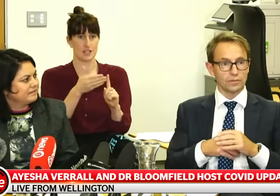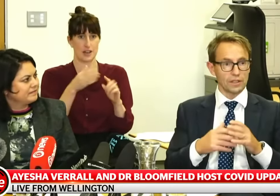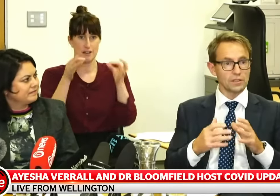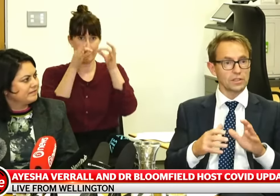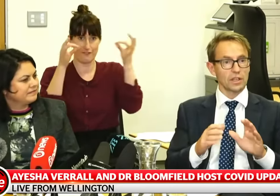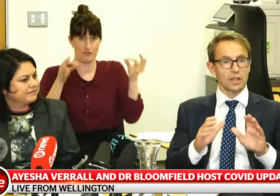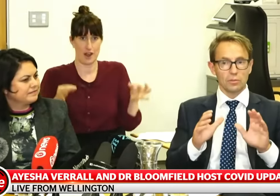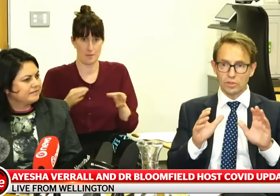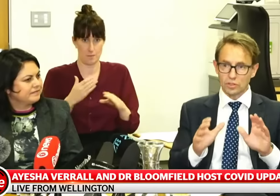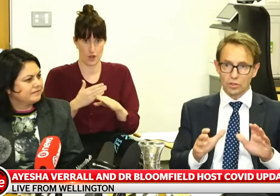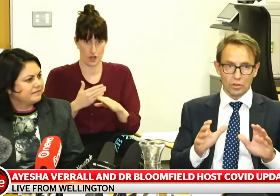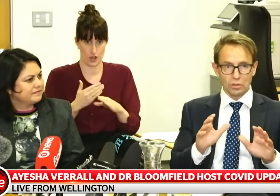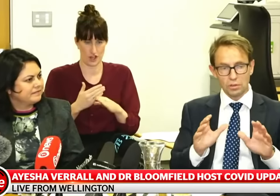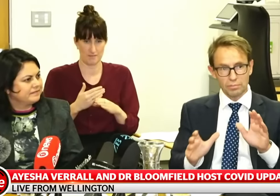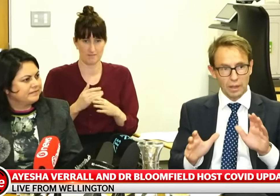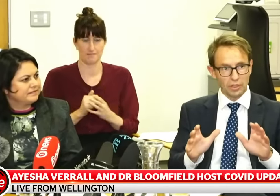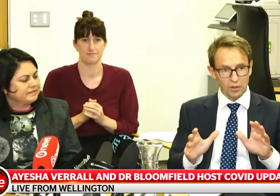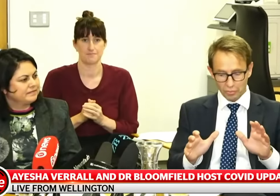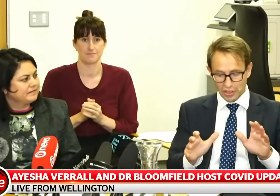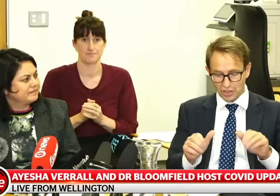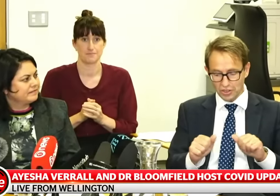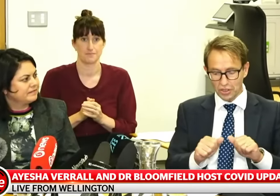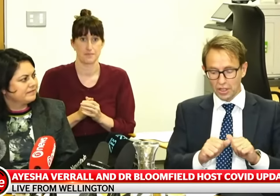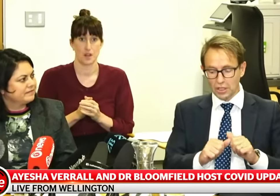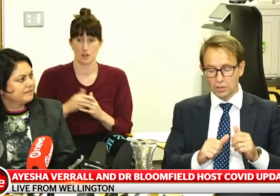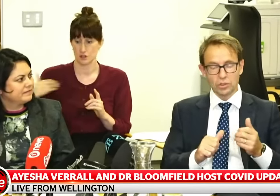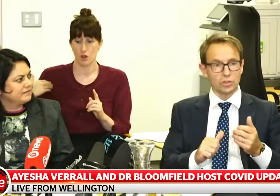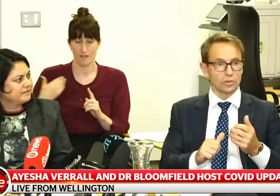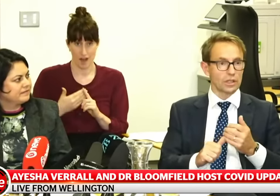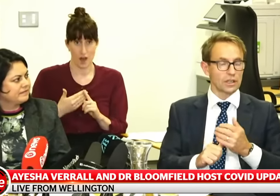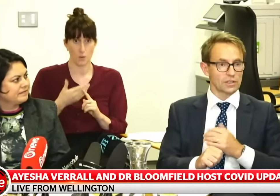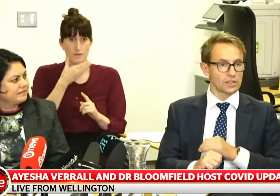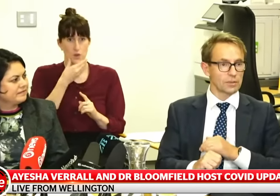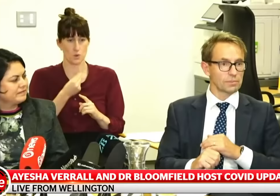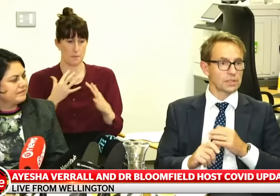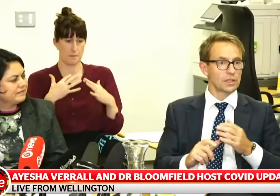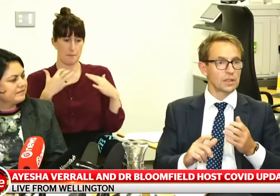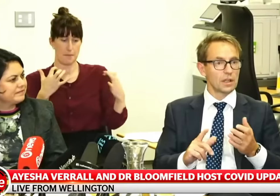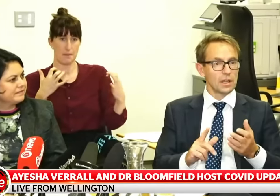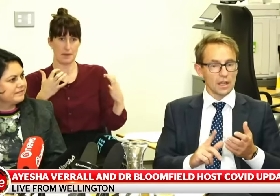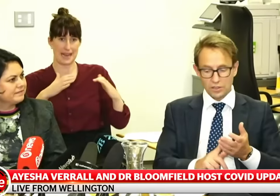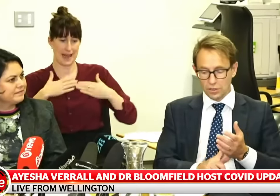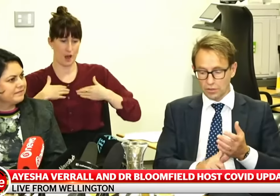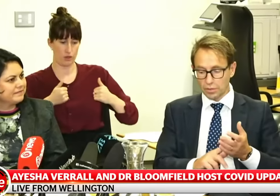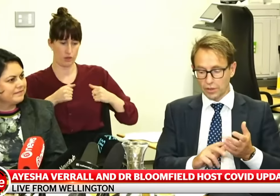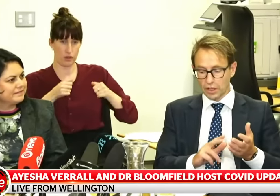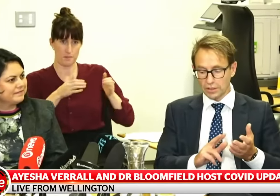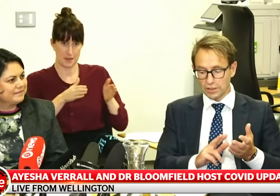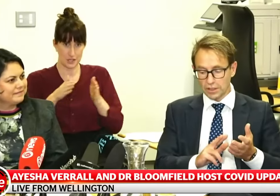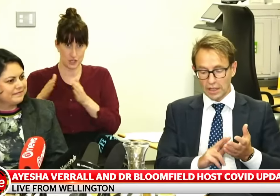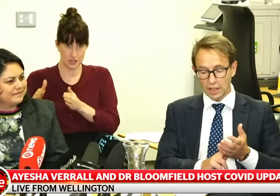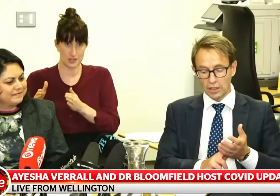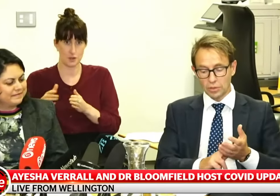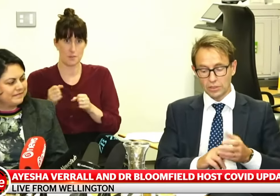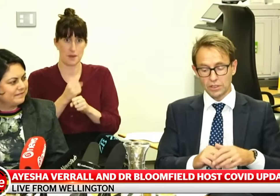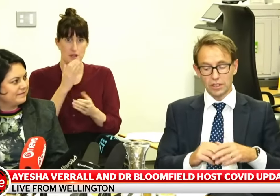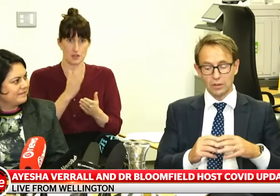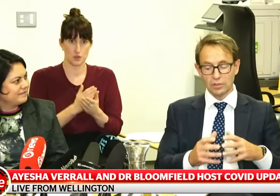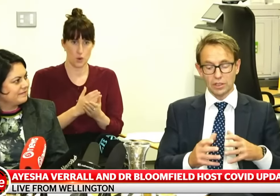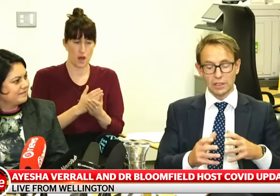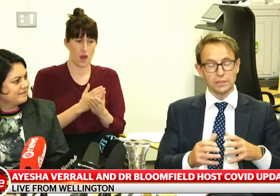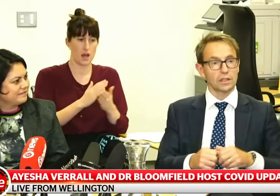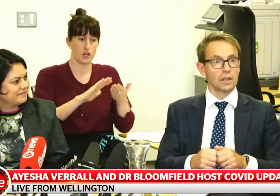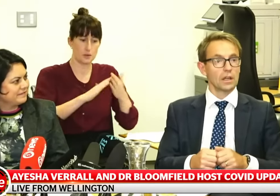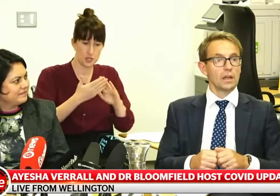of defence with strong public health measures to ensure that our systems, our service providers and our communities